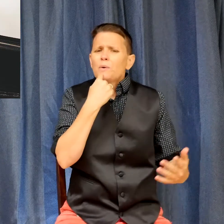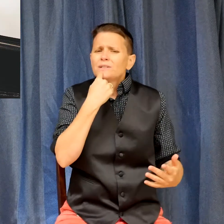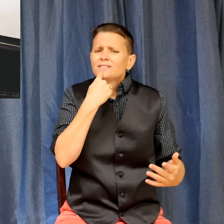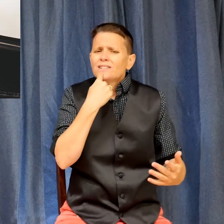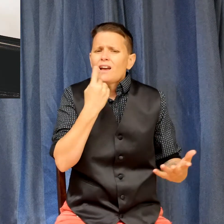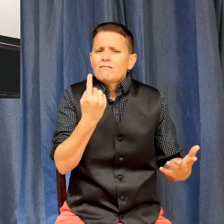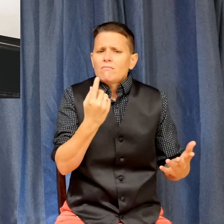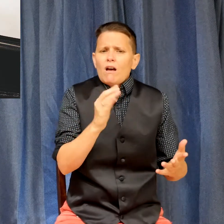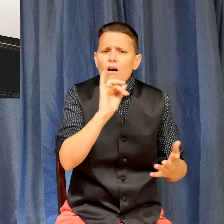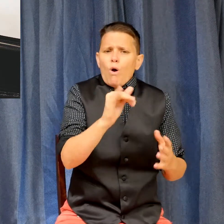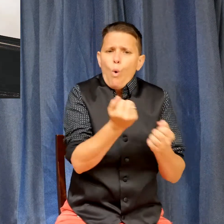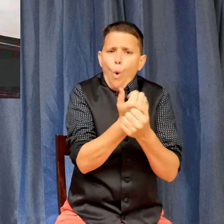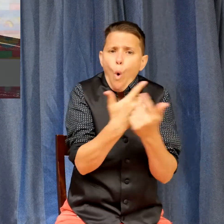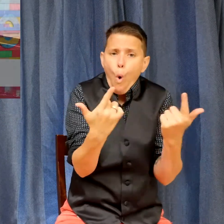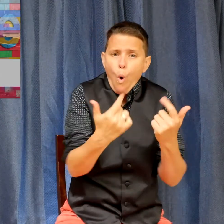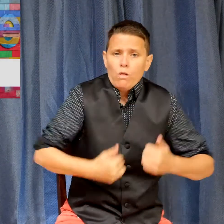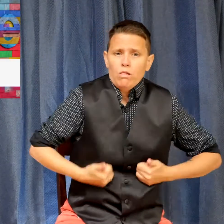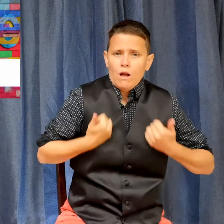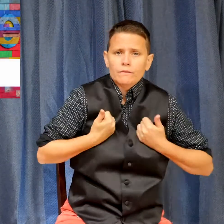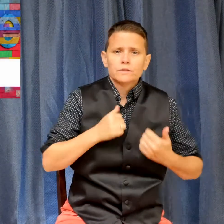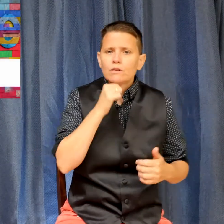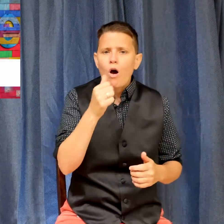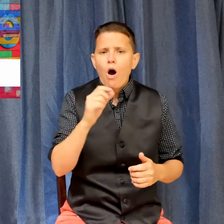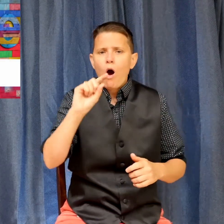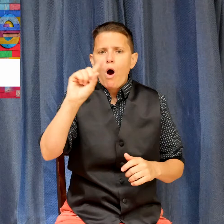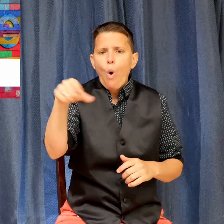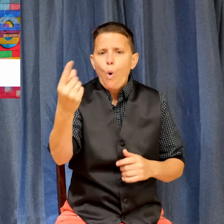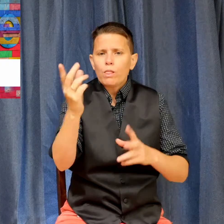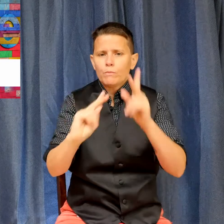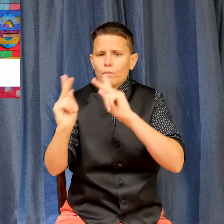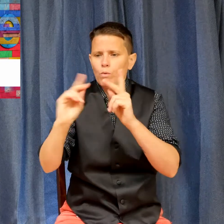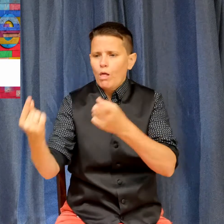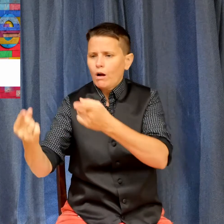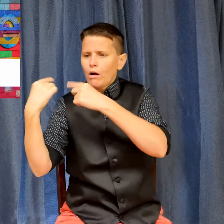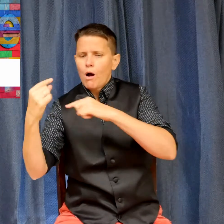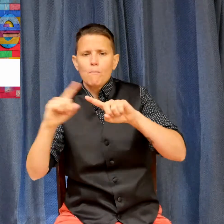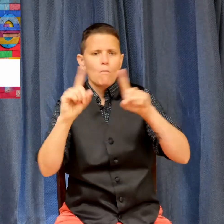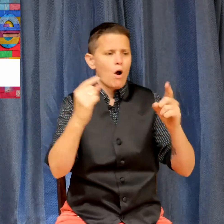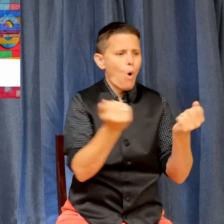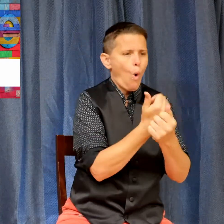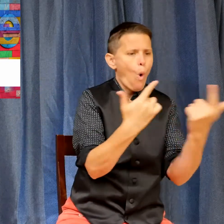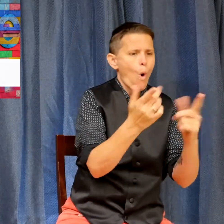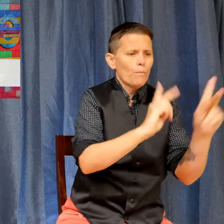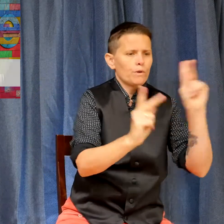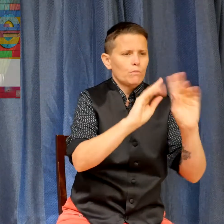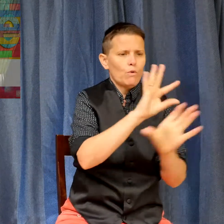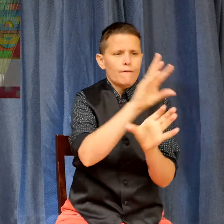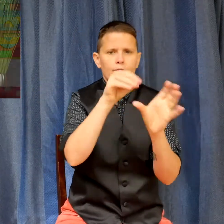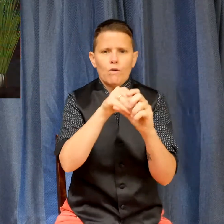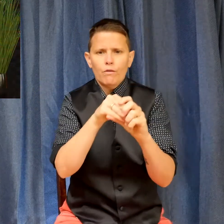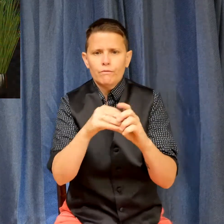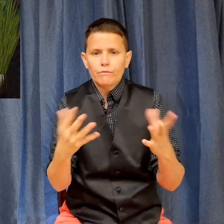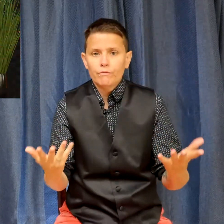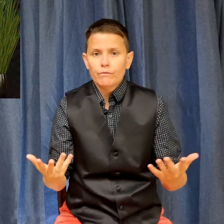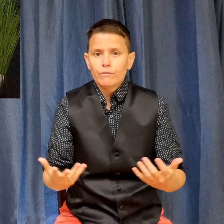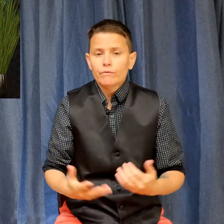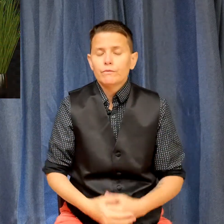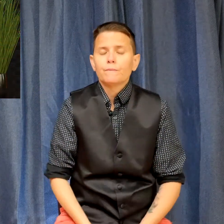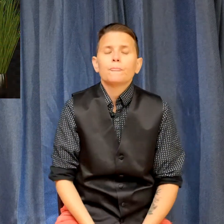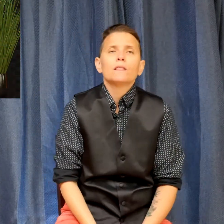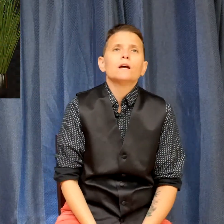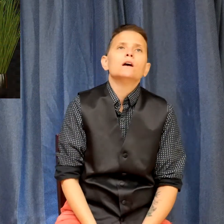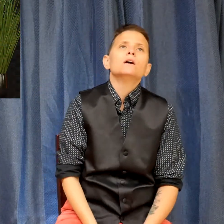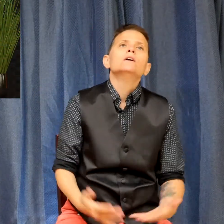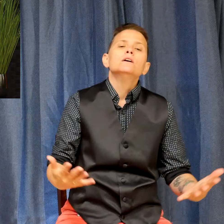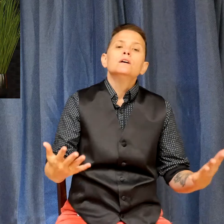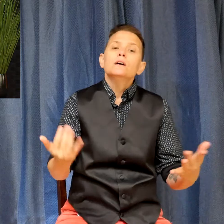our lives. It's not just them, it's us. So, I want to recognize any first-time